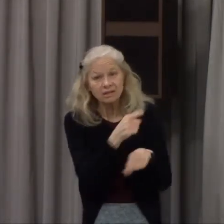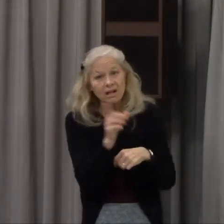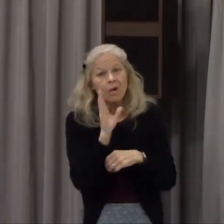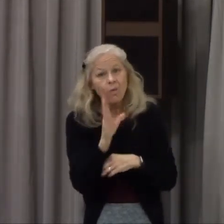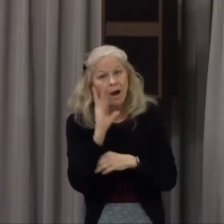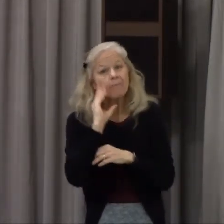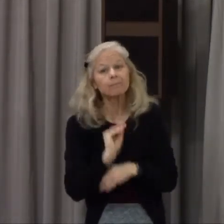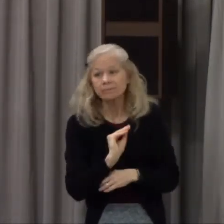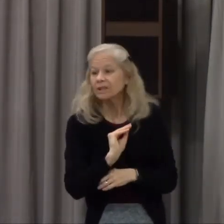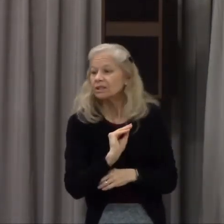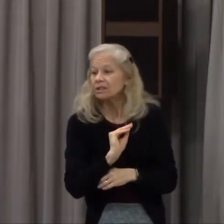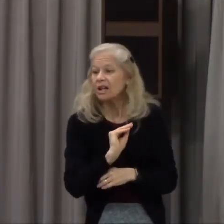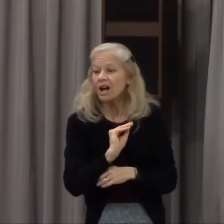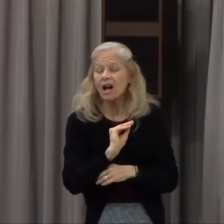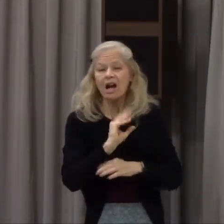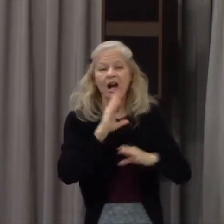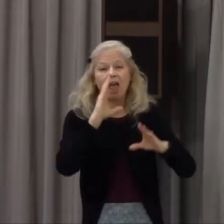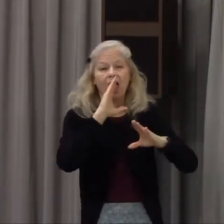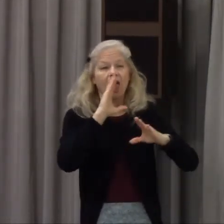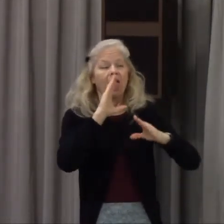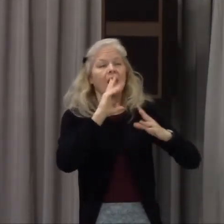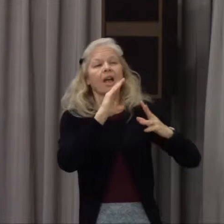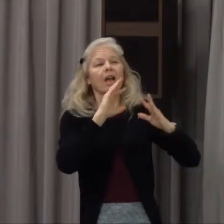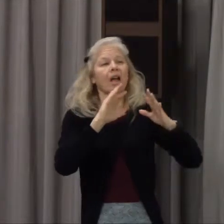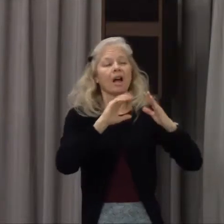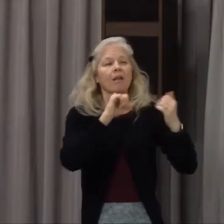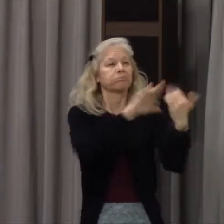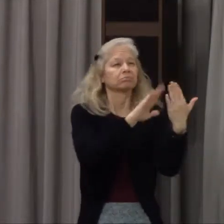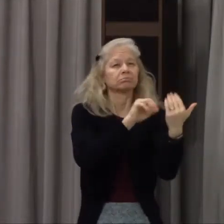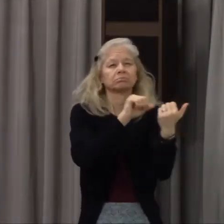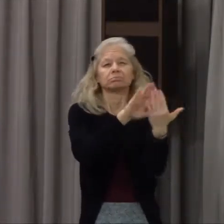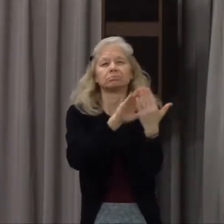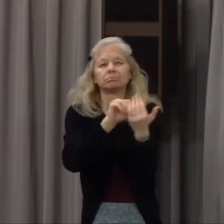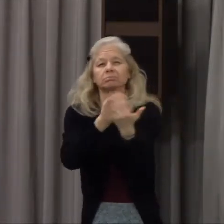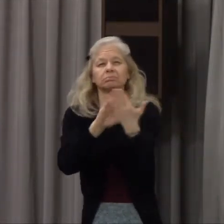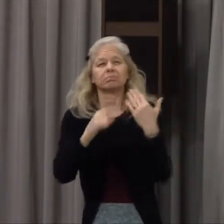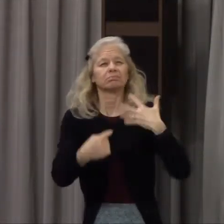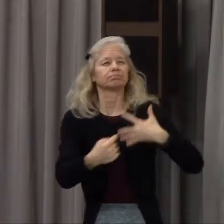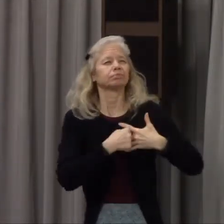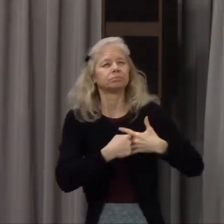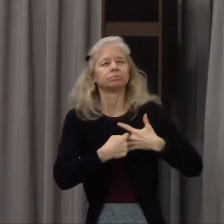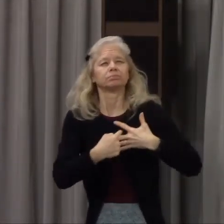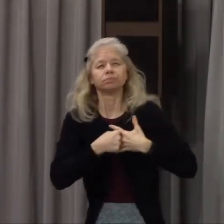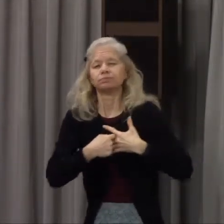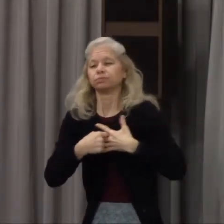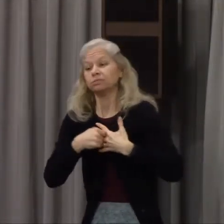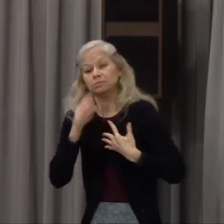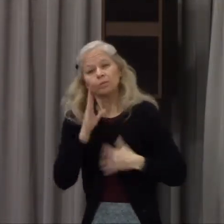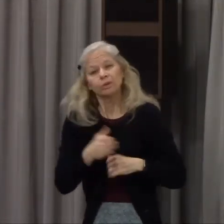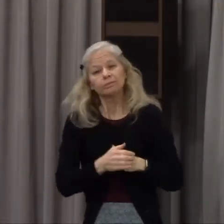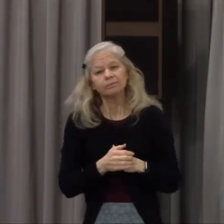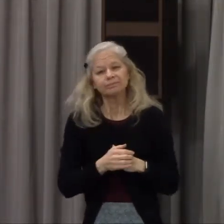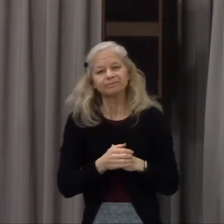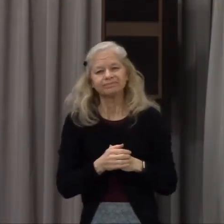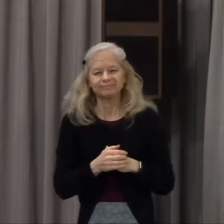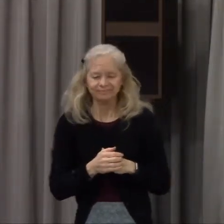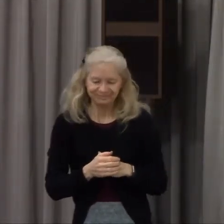I had a bus physical a couple of days ago, and thankful to pass it and have another 2 years that they're going to let me drive at least.